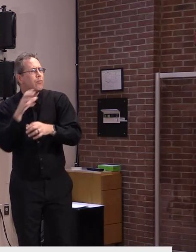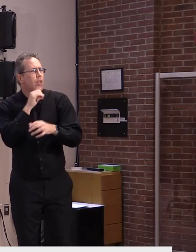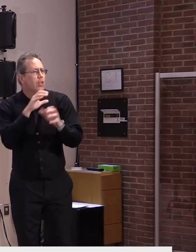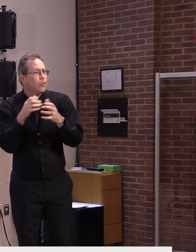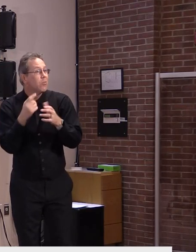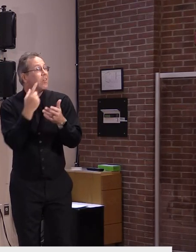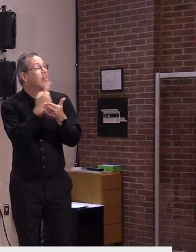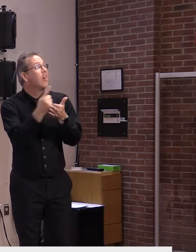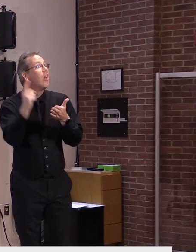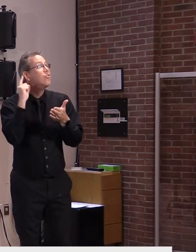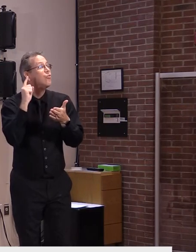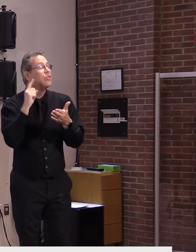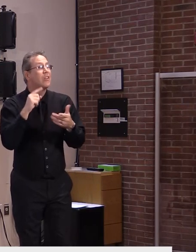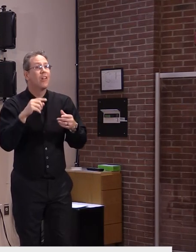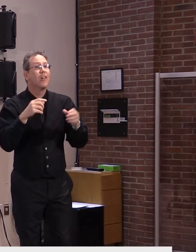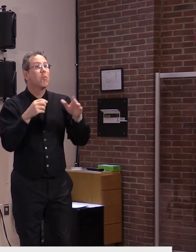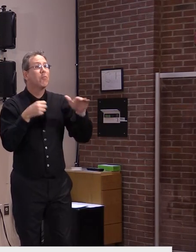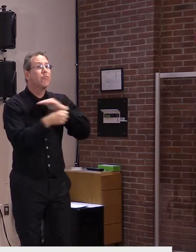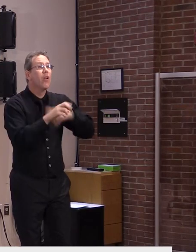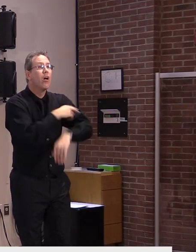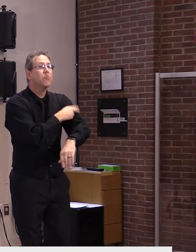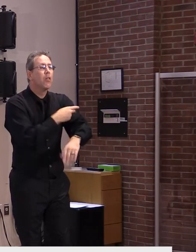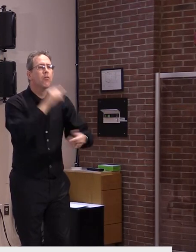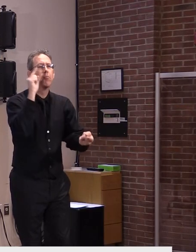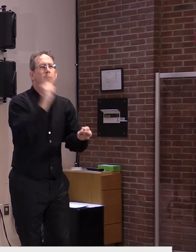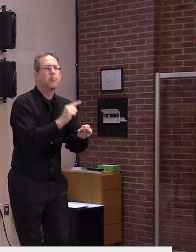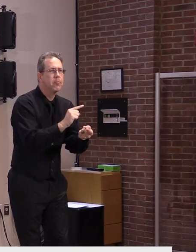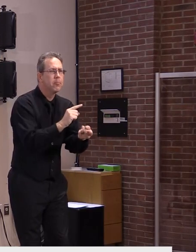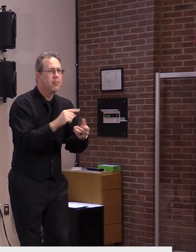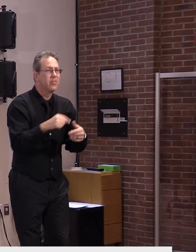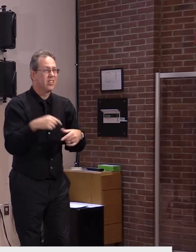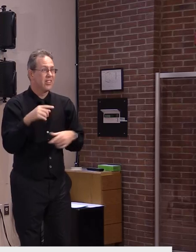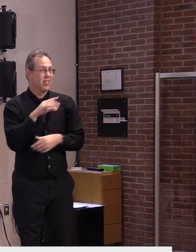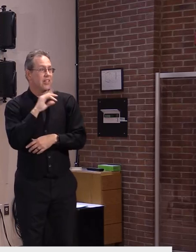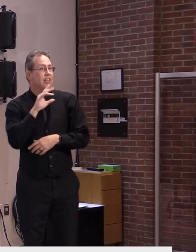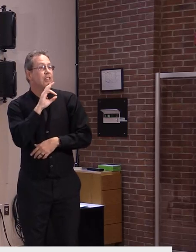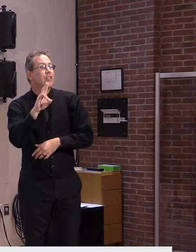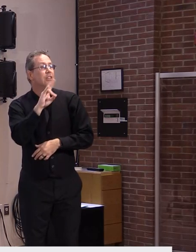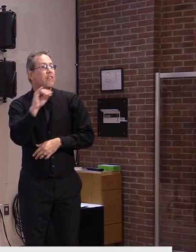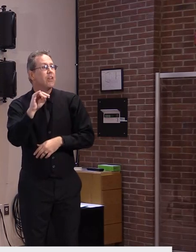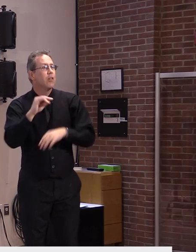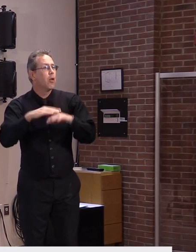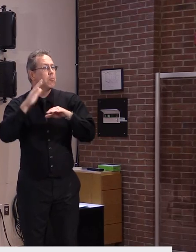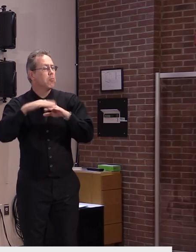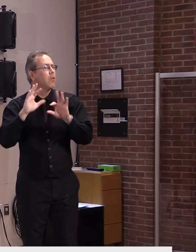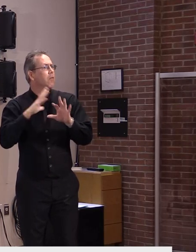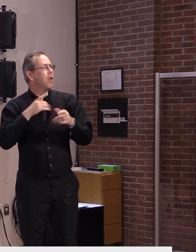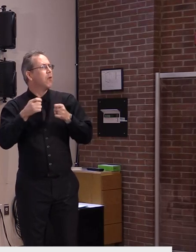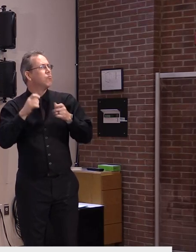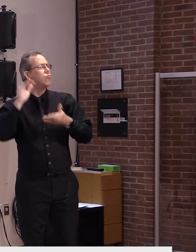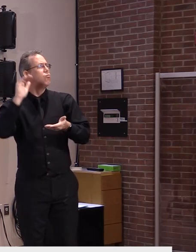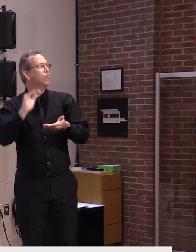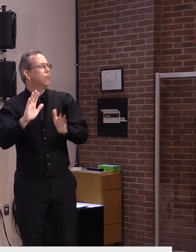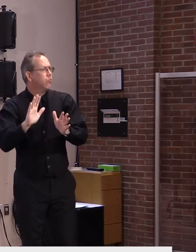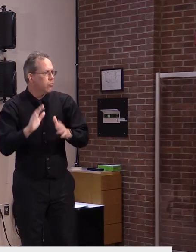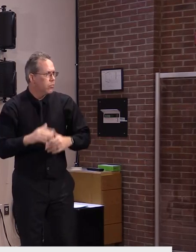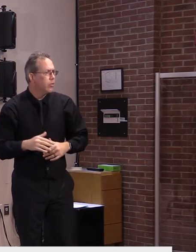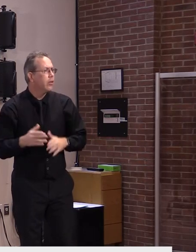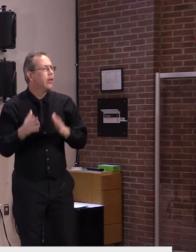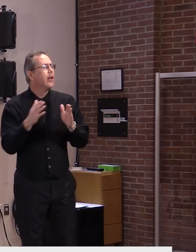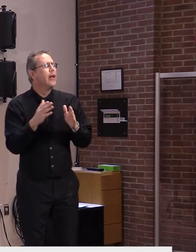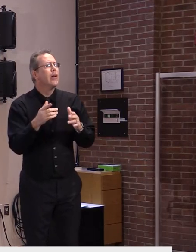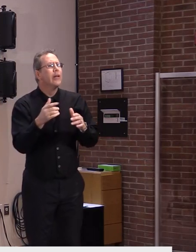those 70 and older. Those admissions have continued to trend down, so the number of people being admitted has been trending down